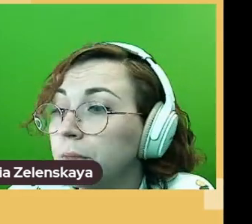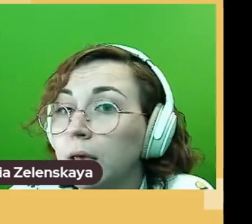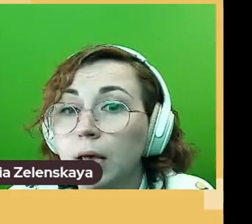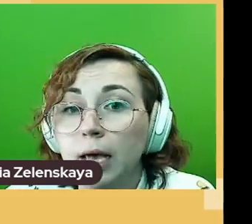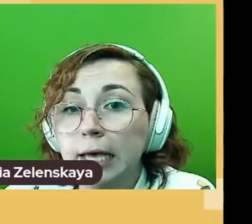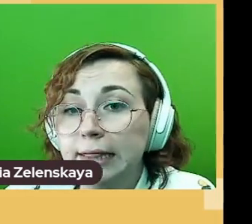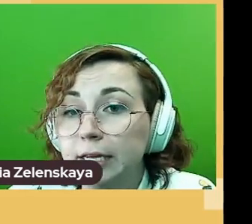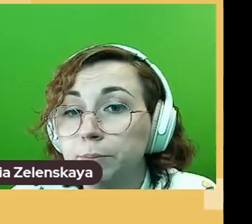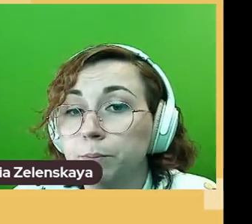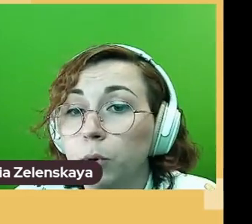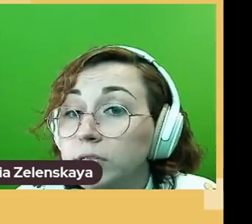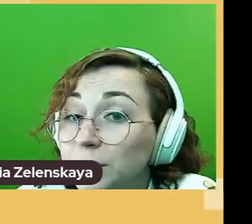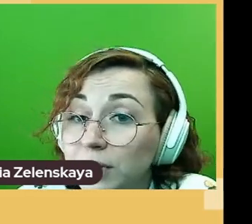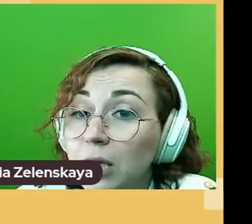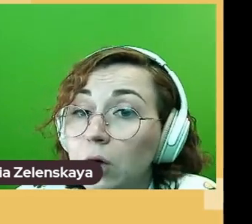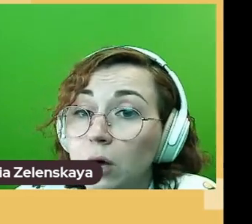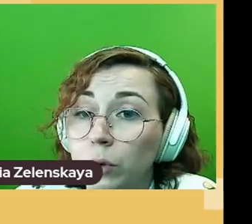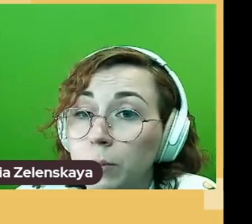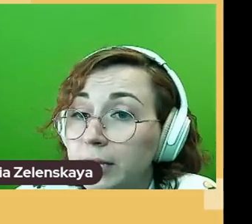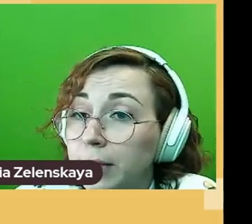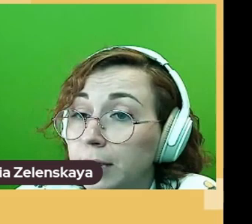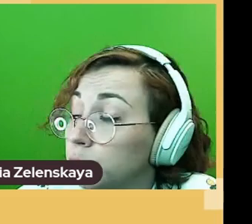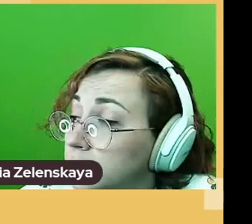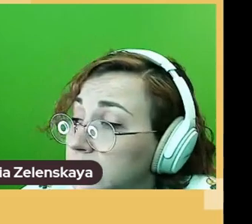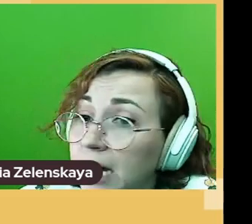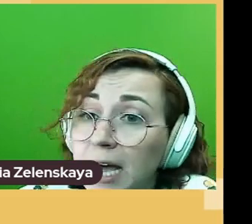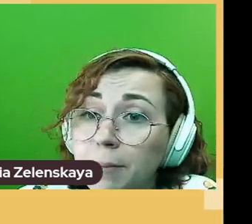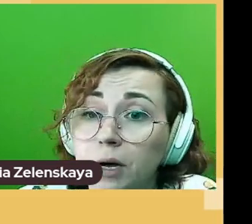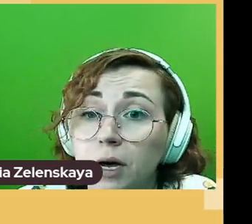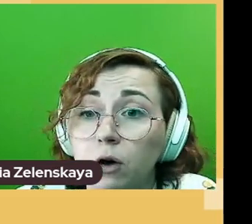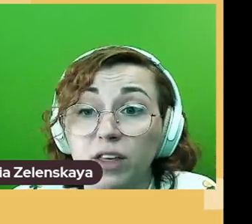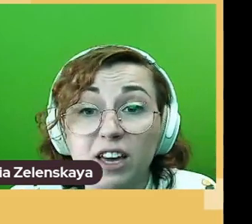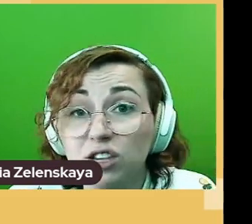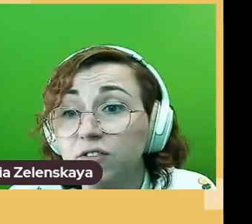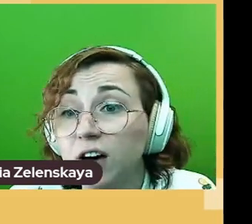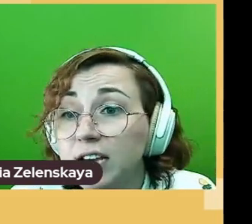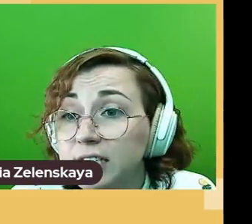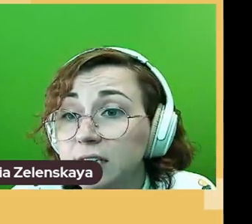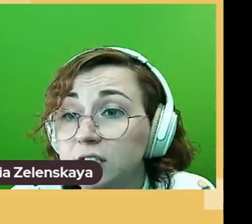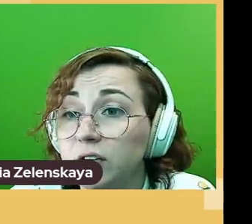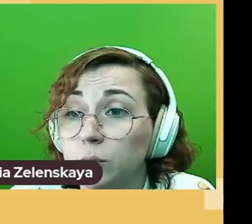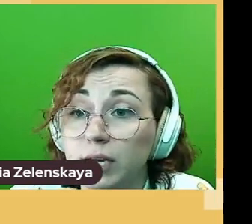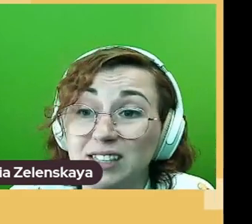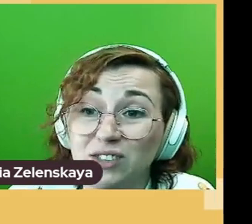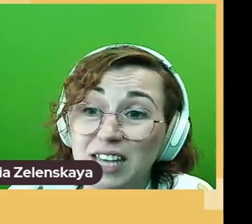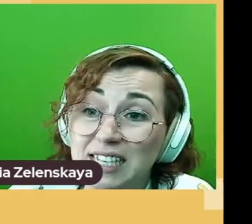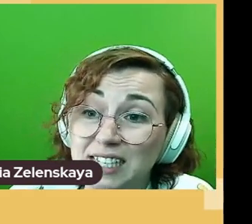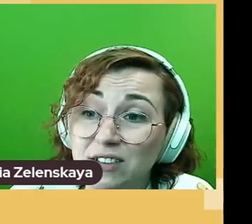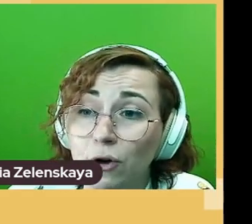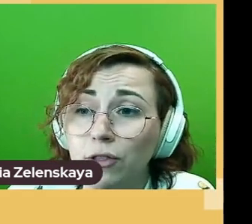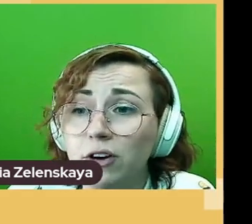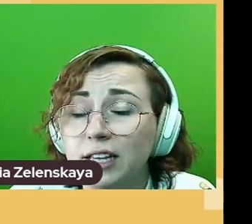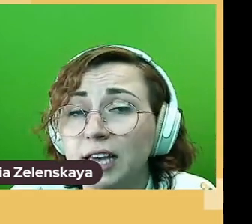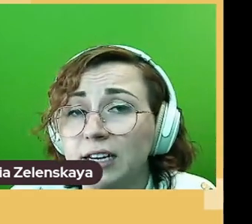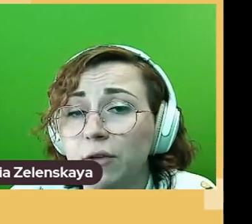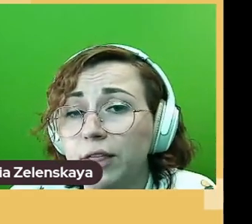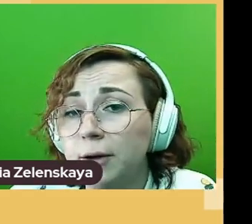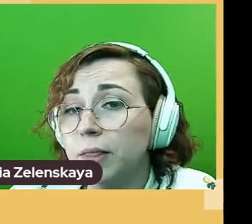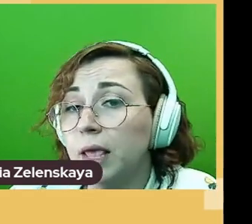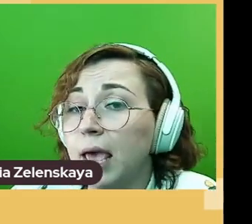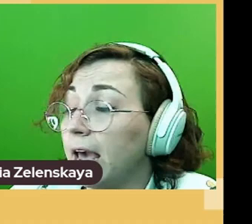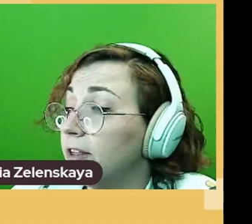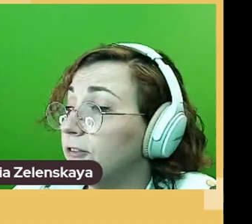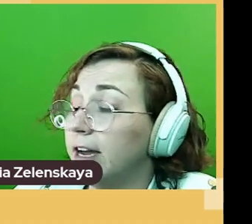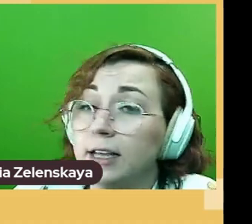weird. Then possibly we might make a prototype of the actual device so that we can test it further and get it out